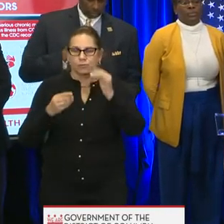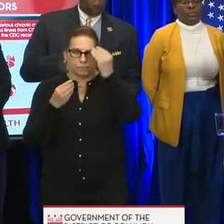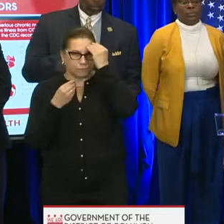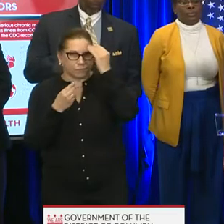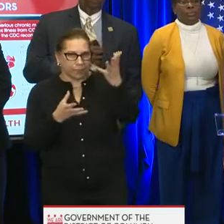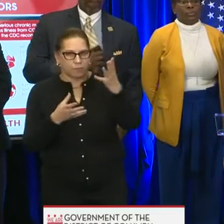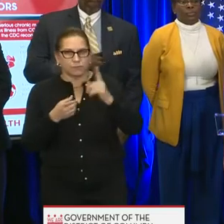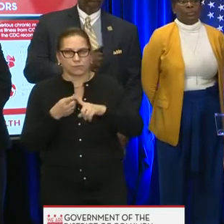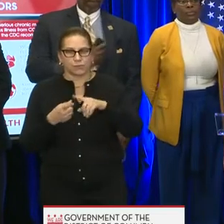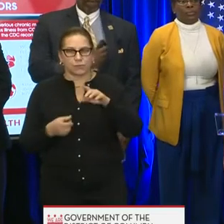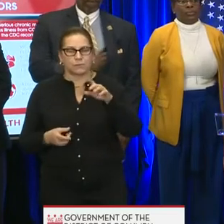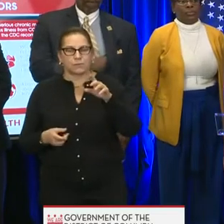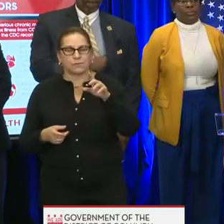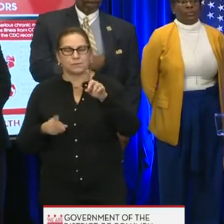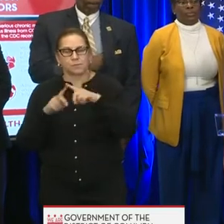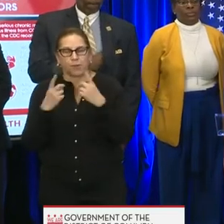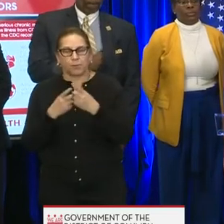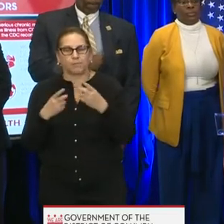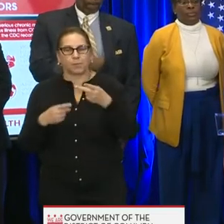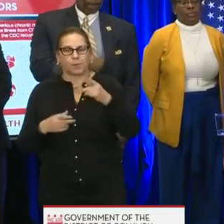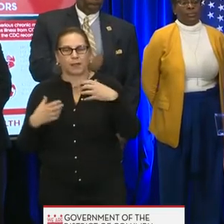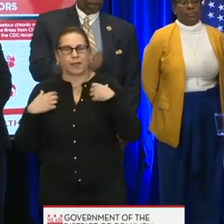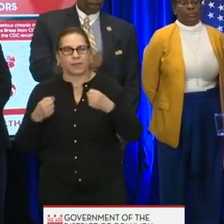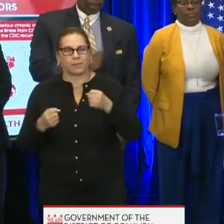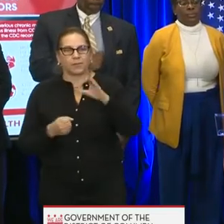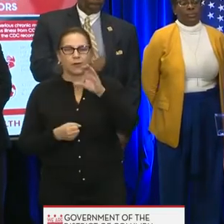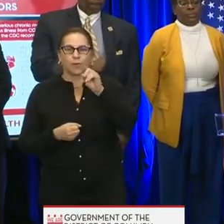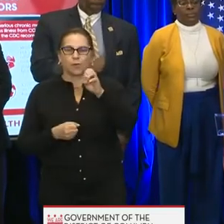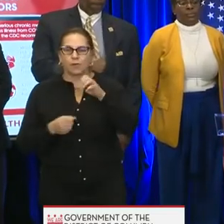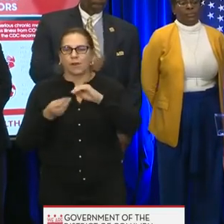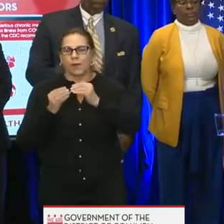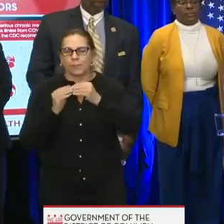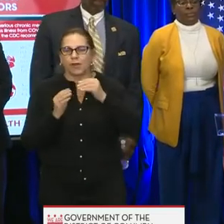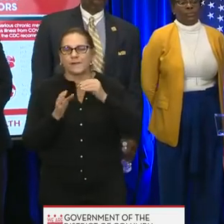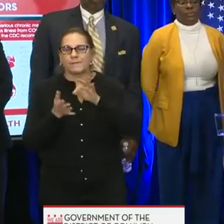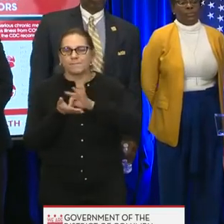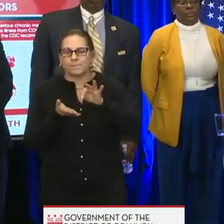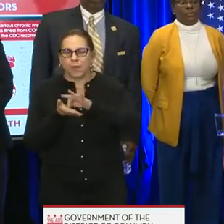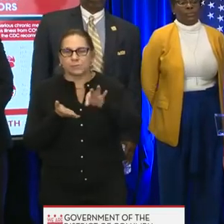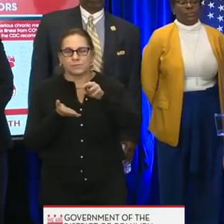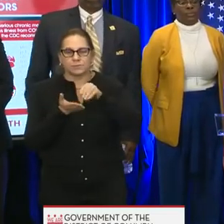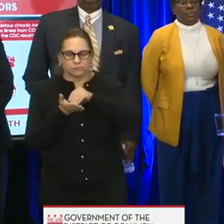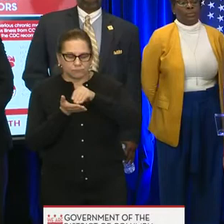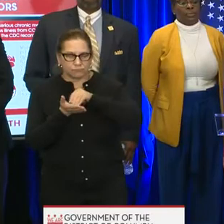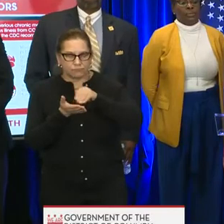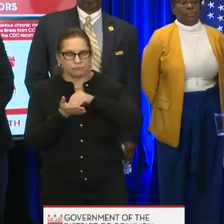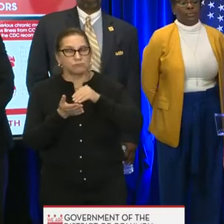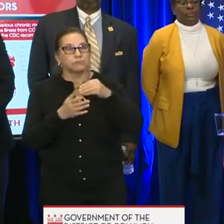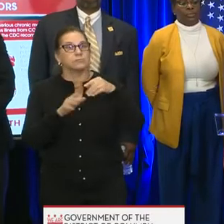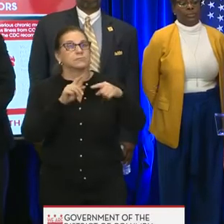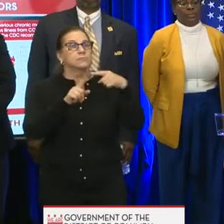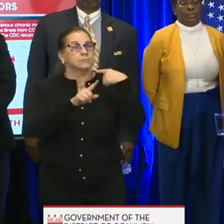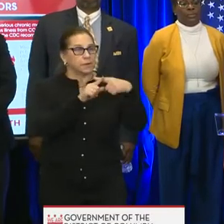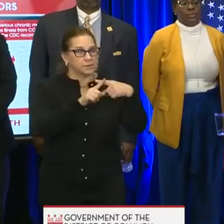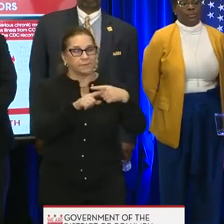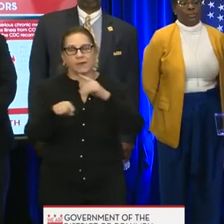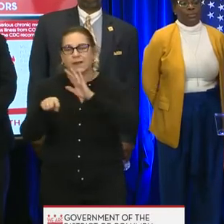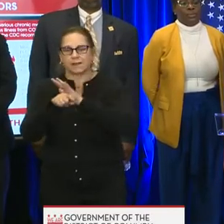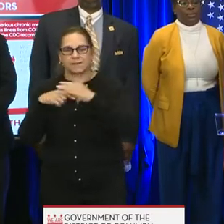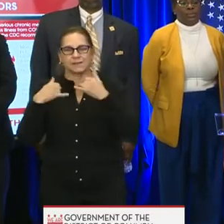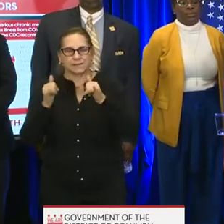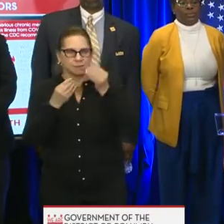test results, regardless of if the test is positive or negative. If there are more questions about